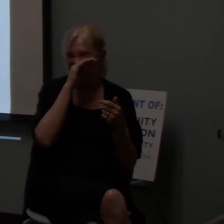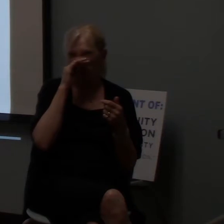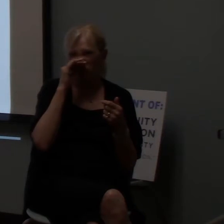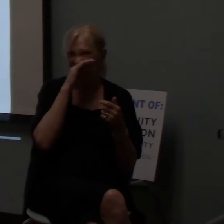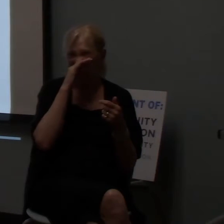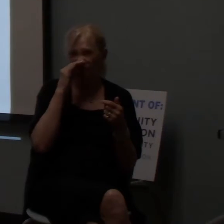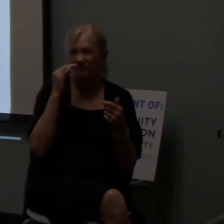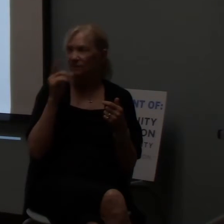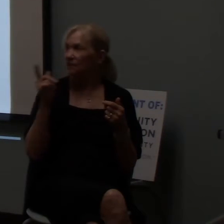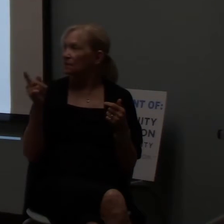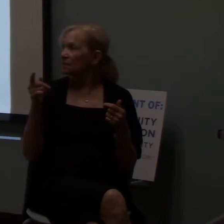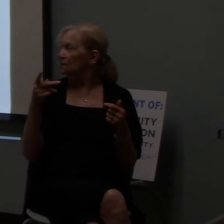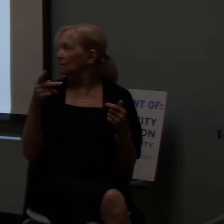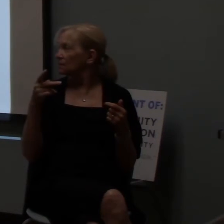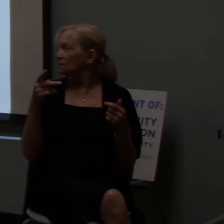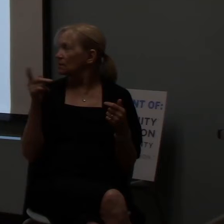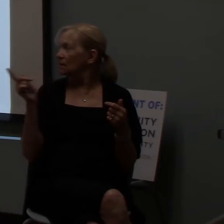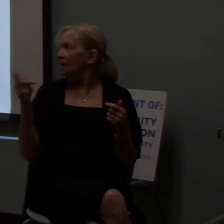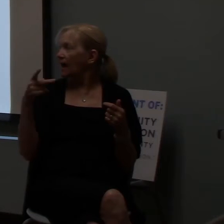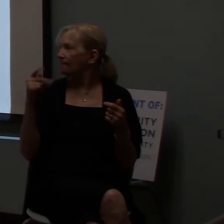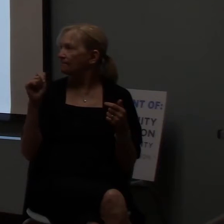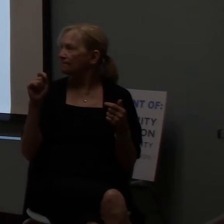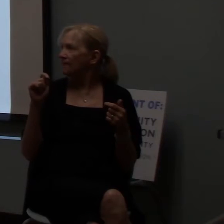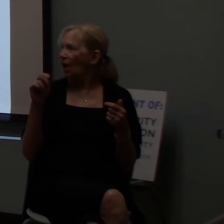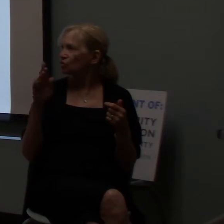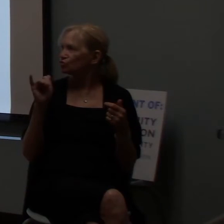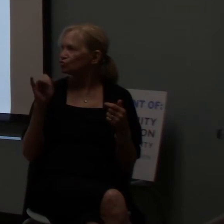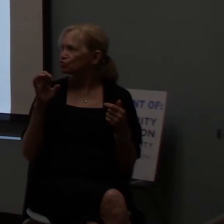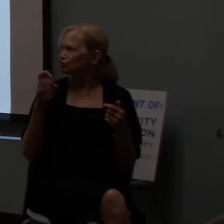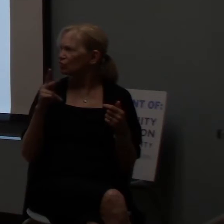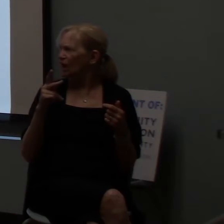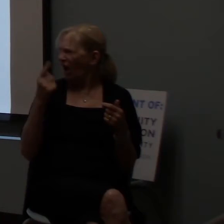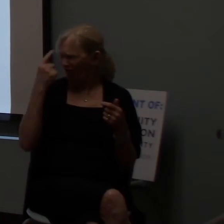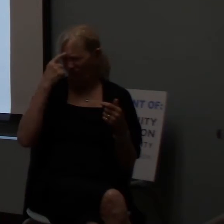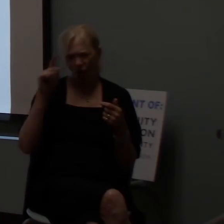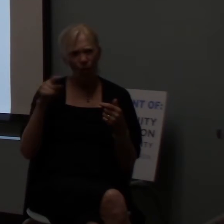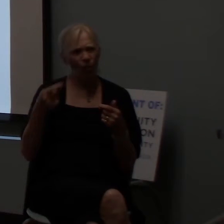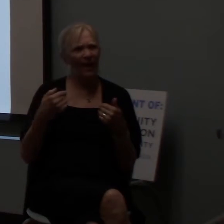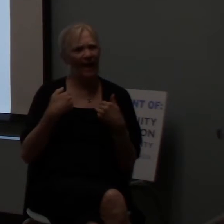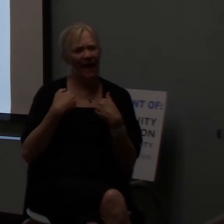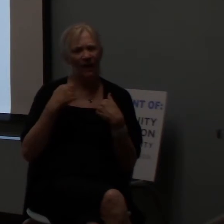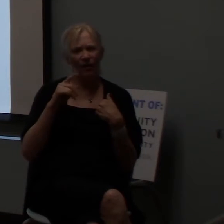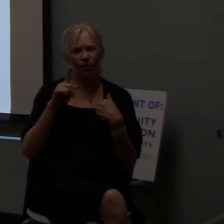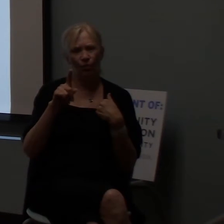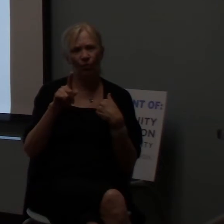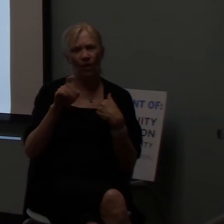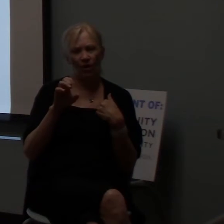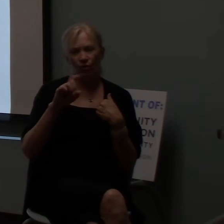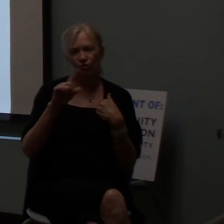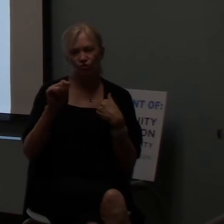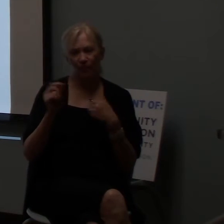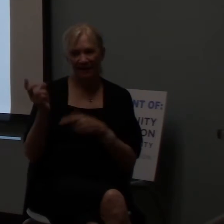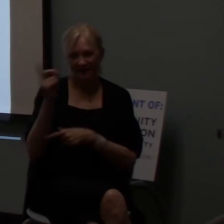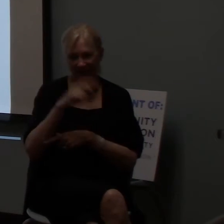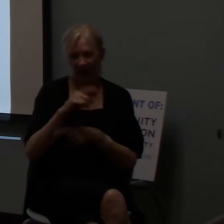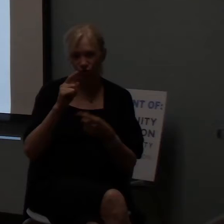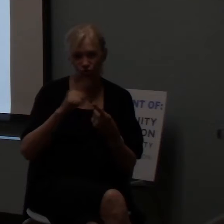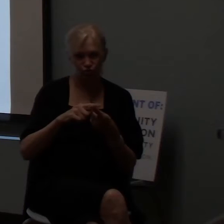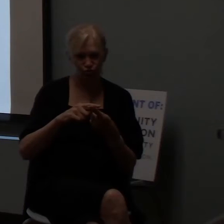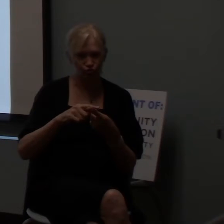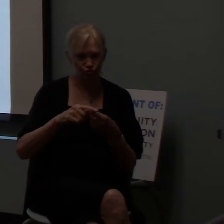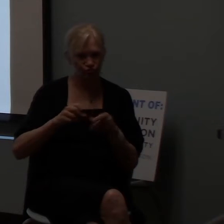Fitzpatrick Molly, right? Yeah. Was kind enough to bring to our attention. I thought we only had 128 days to circulate the